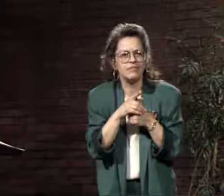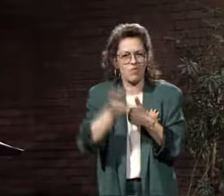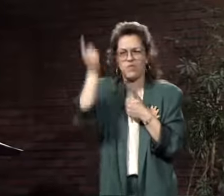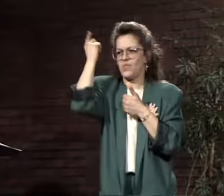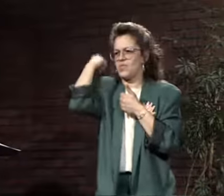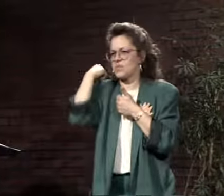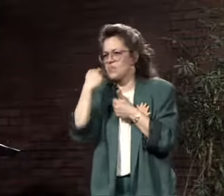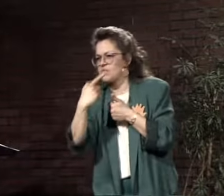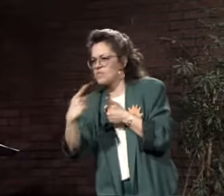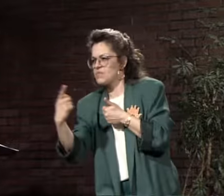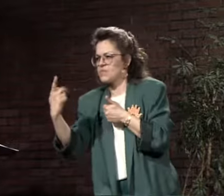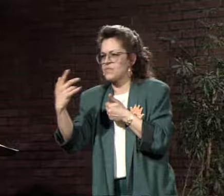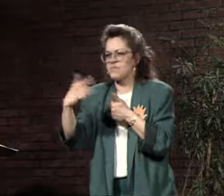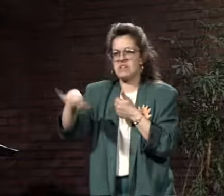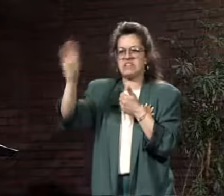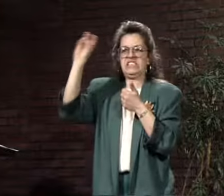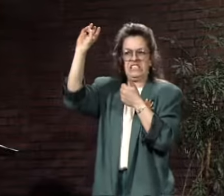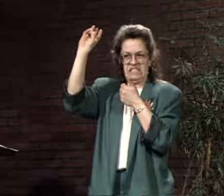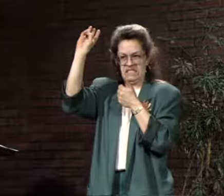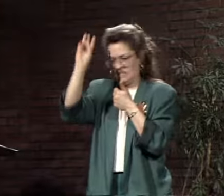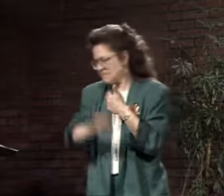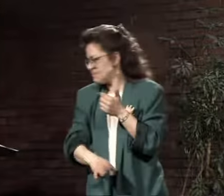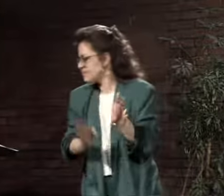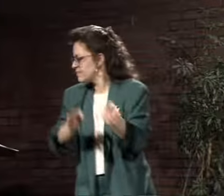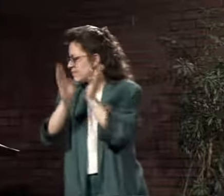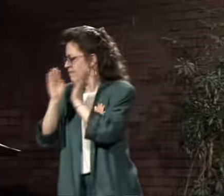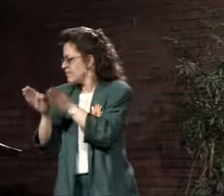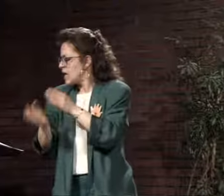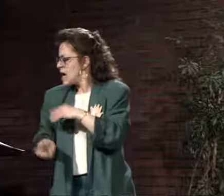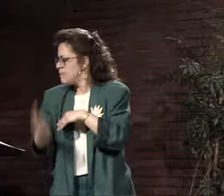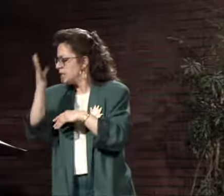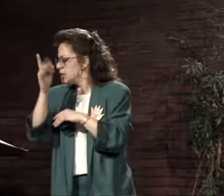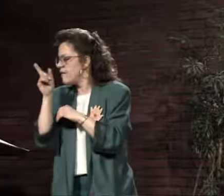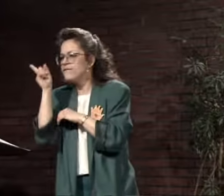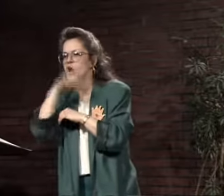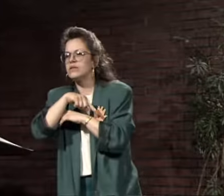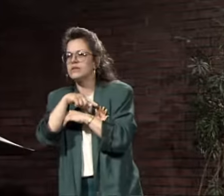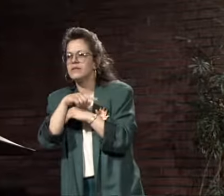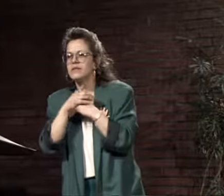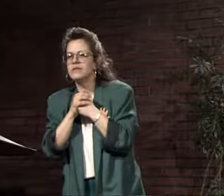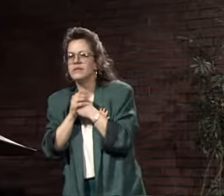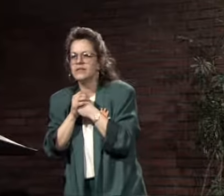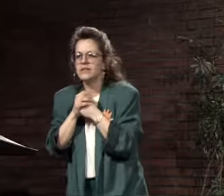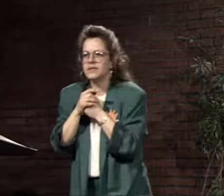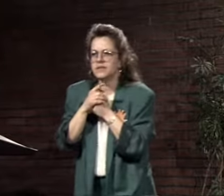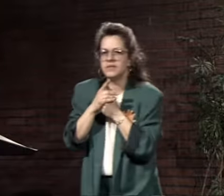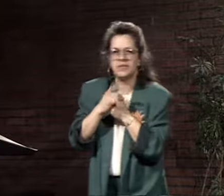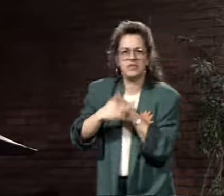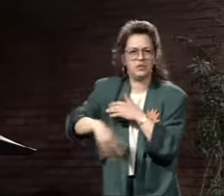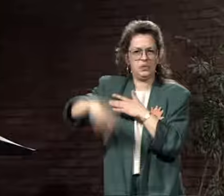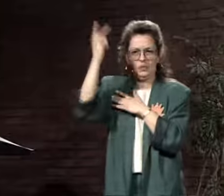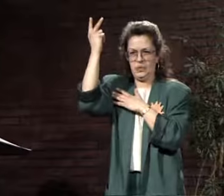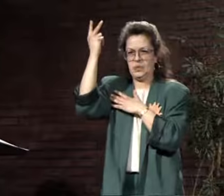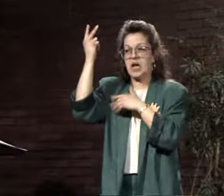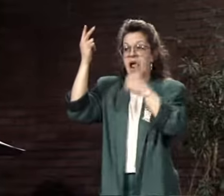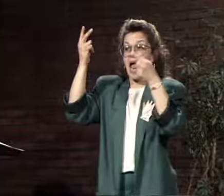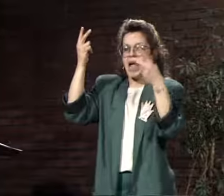many? For true? 6. All right, what about false? How many think false?